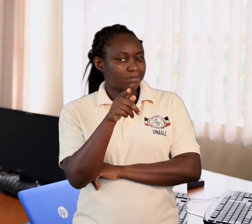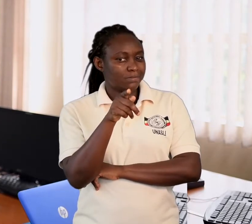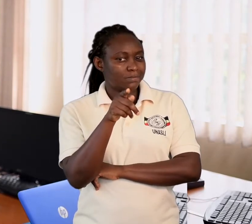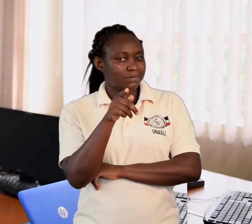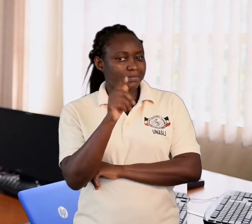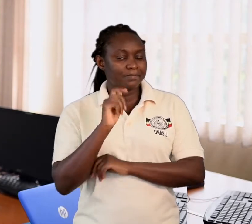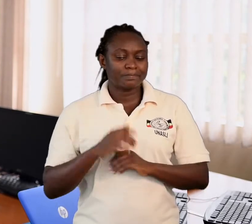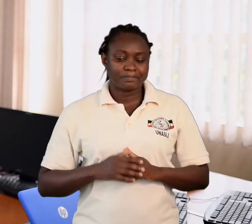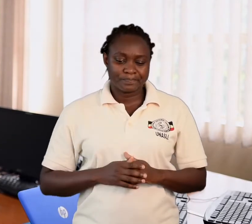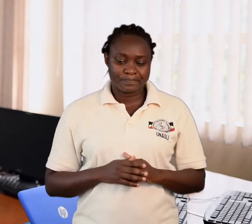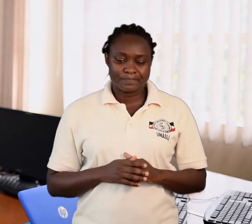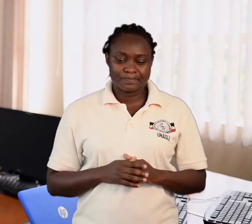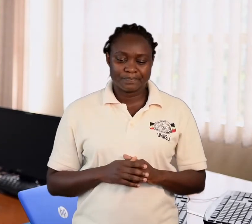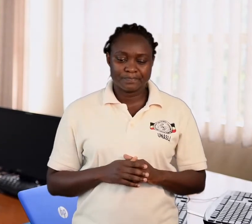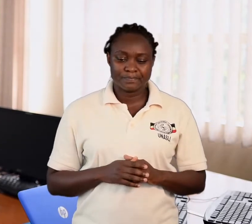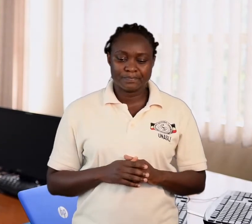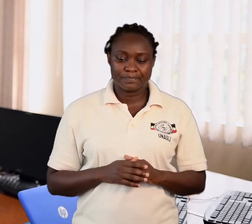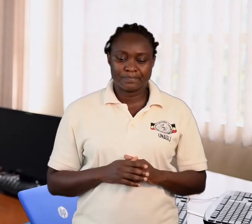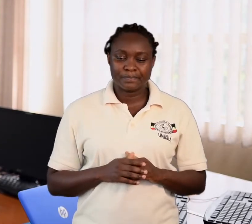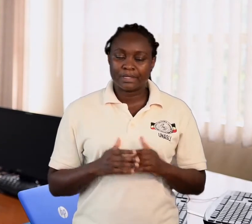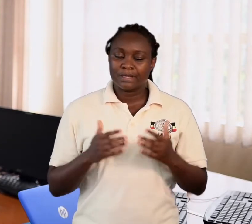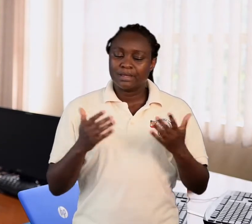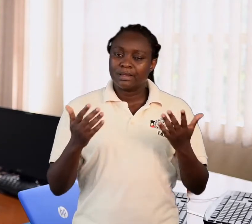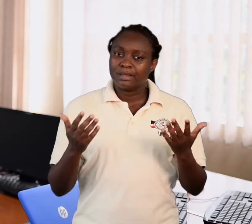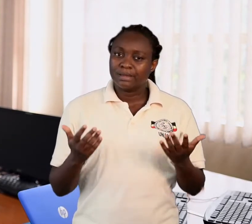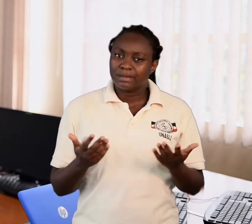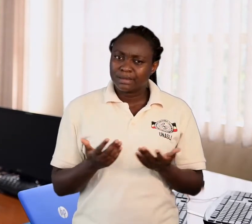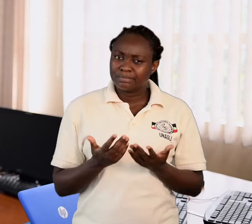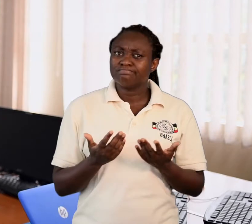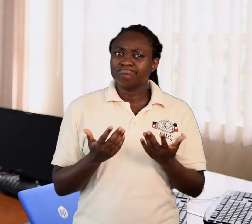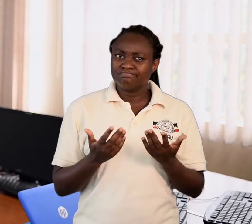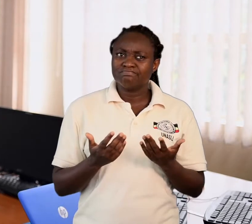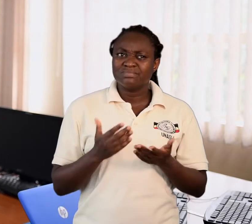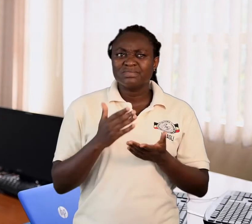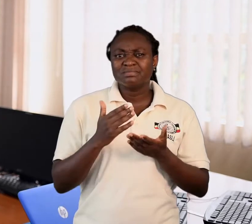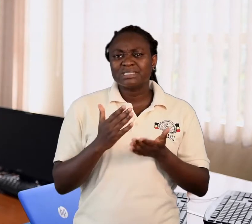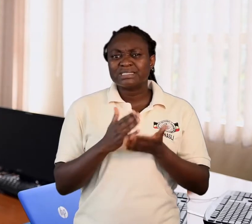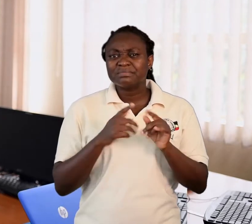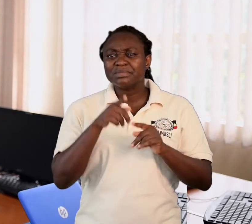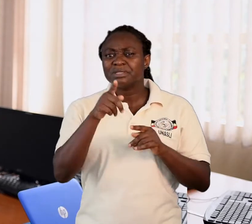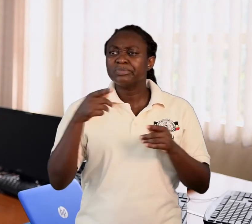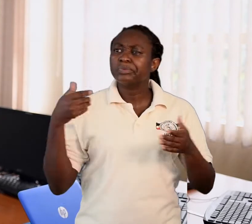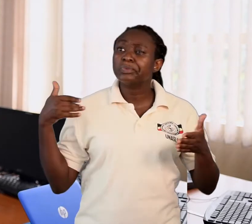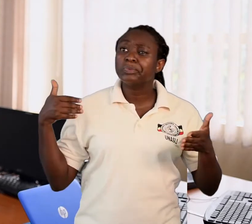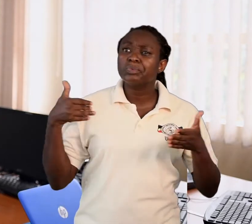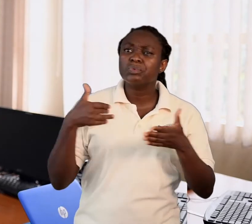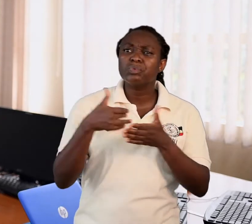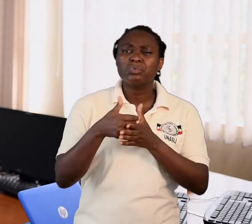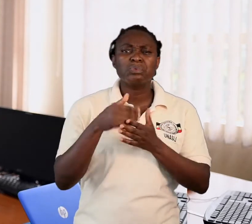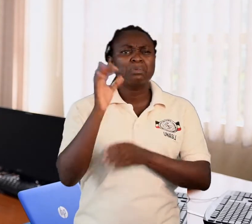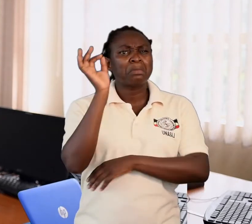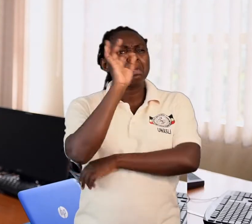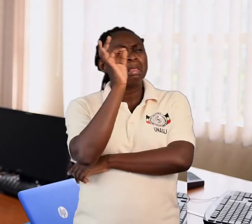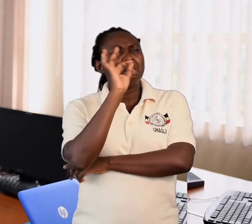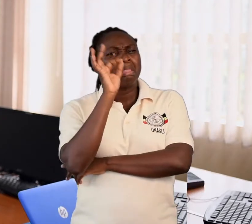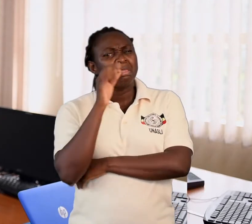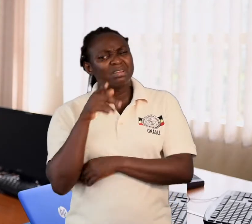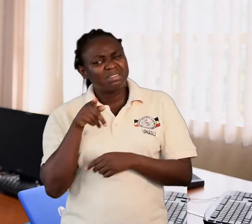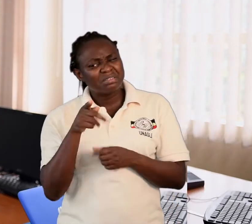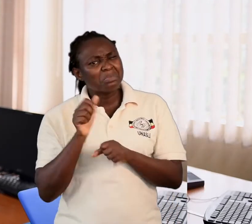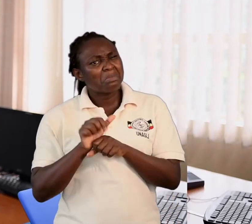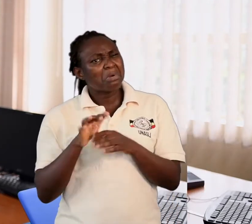are there some things that you have always wondered about how they